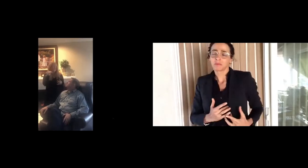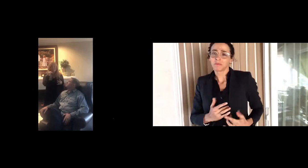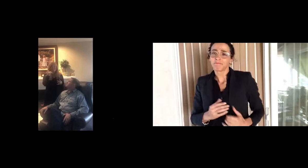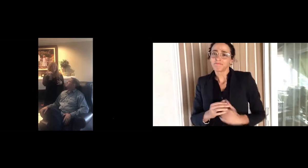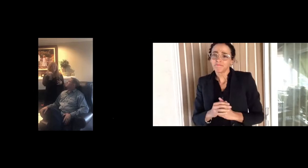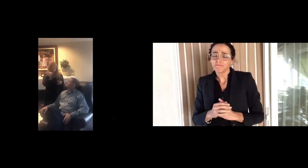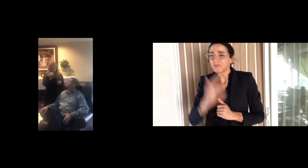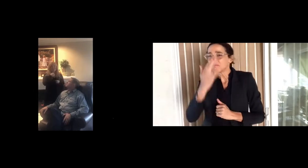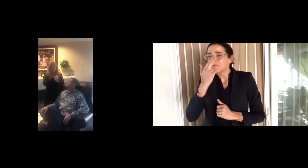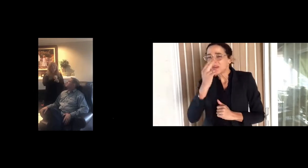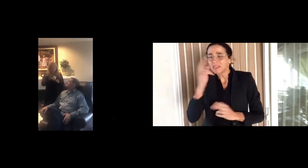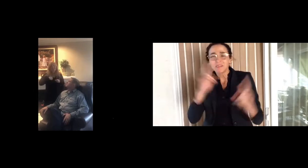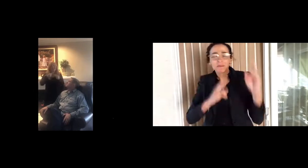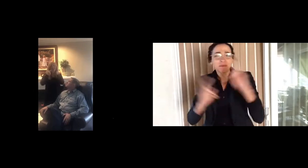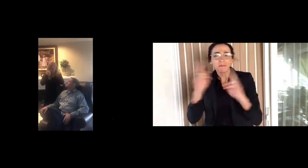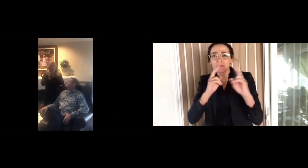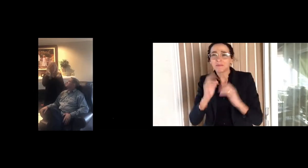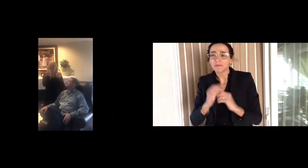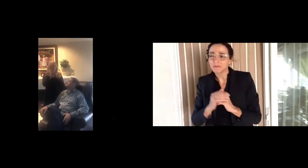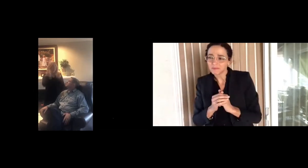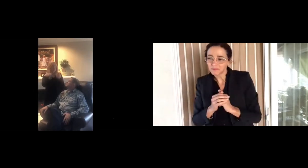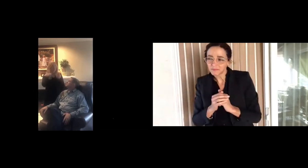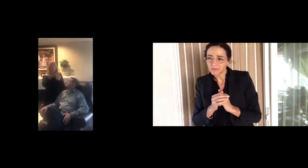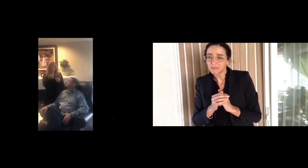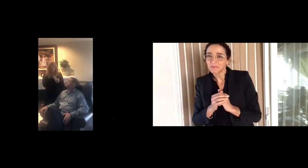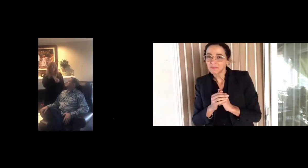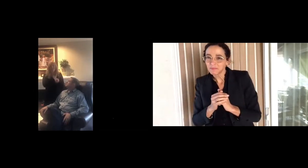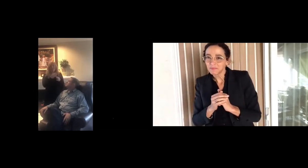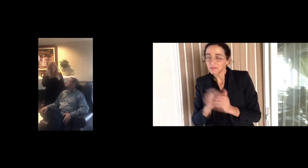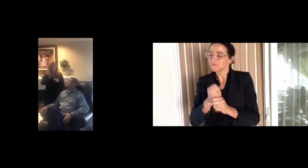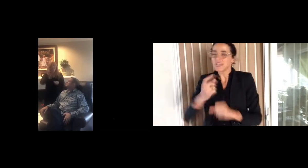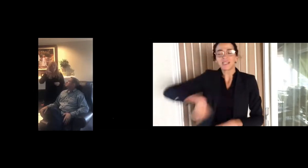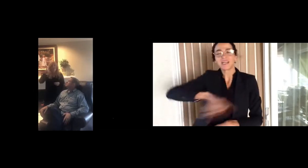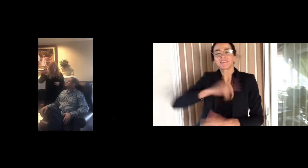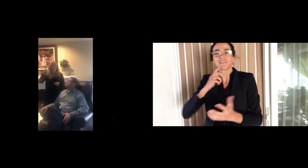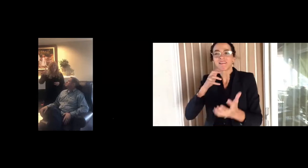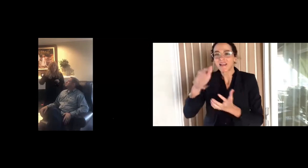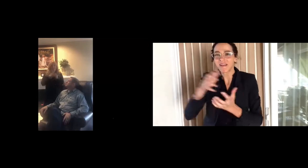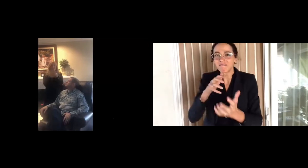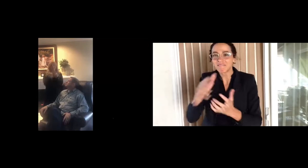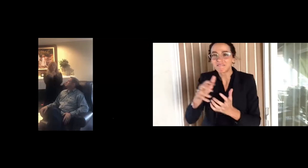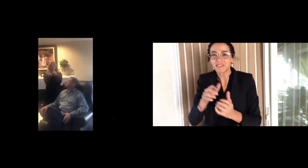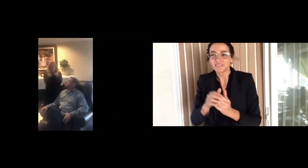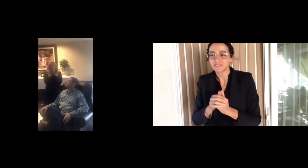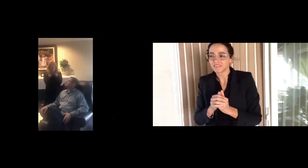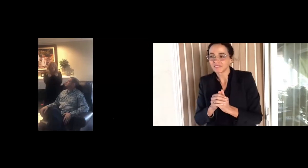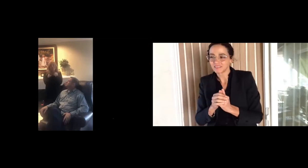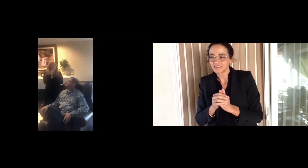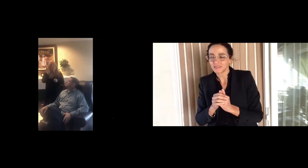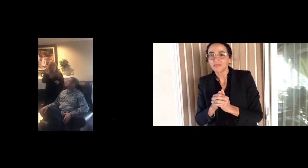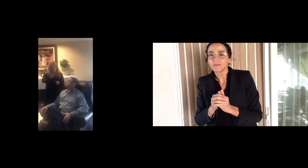funny, made me laugh, and we, Bullock family,